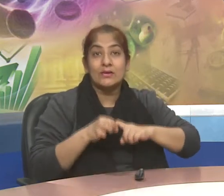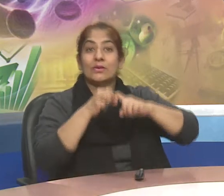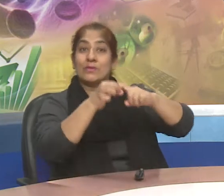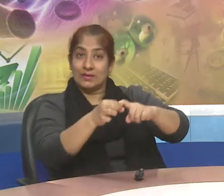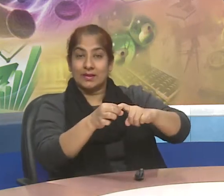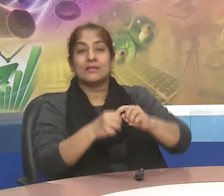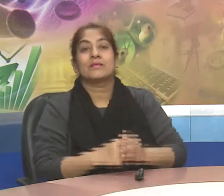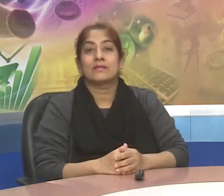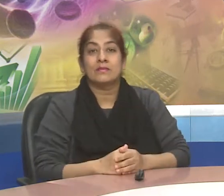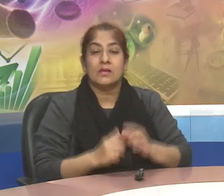The second question is,